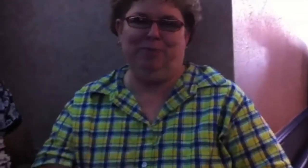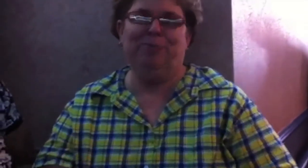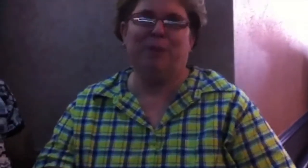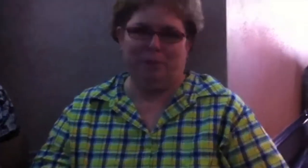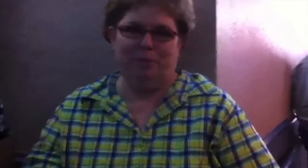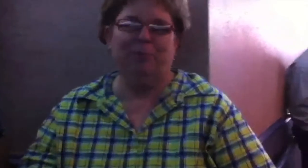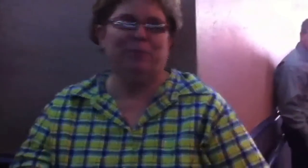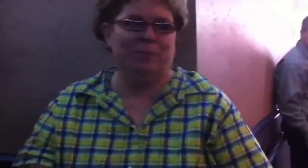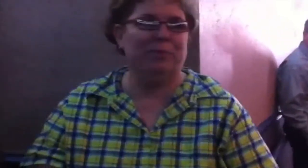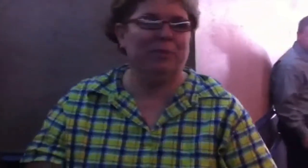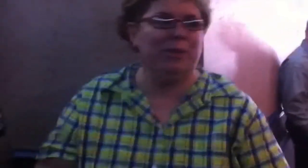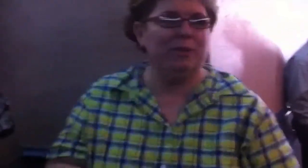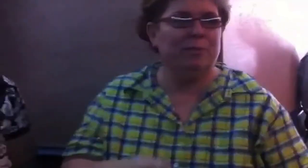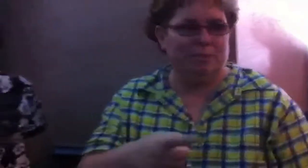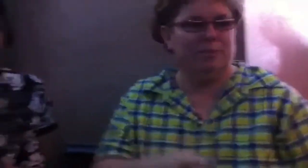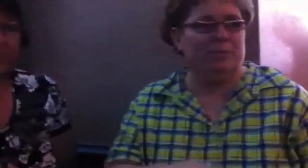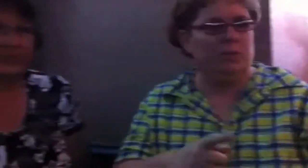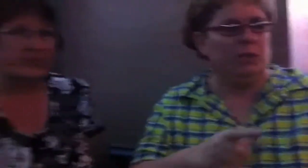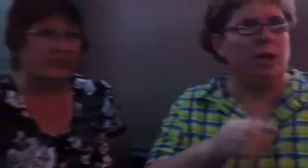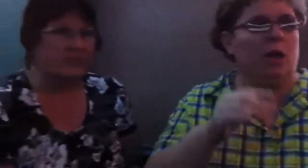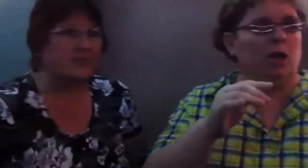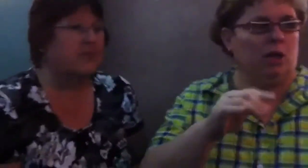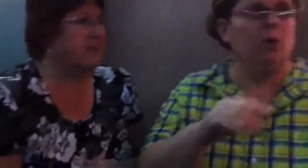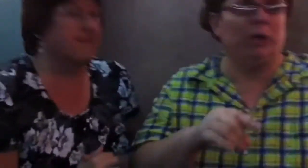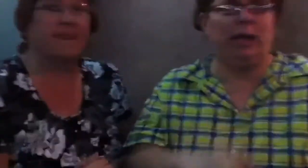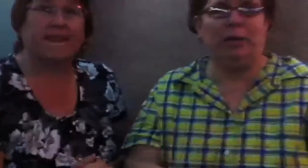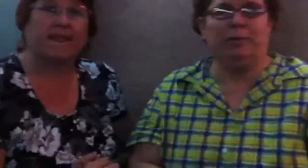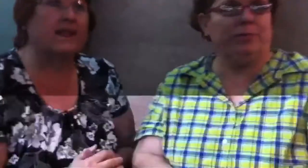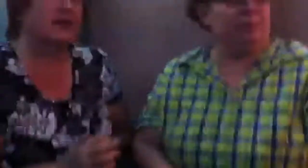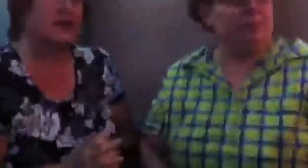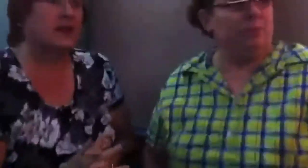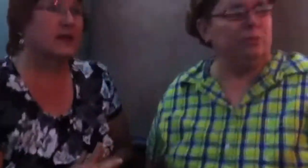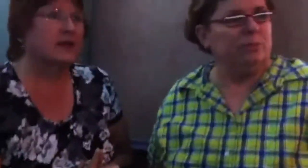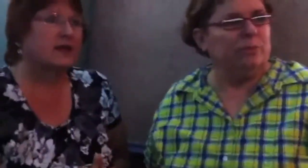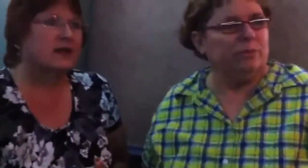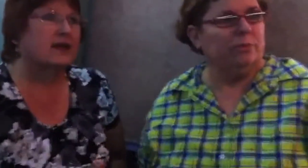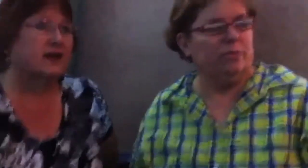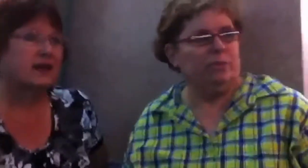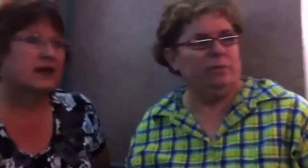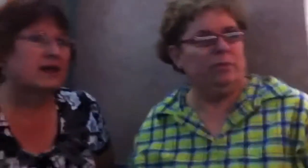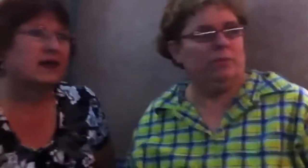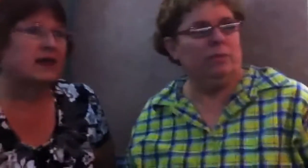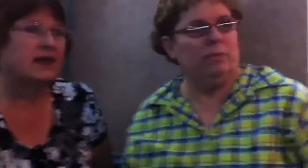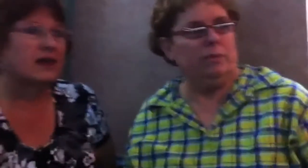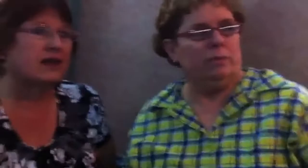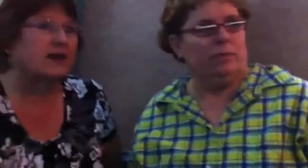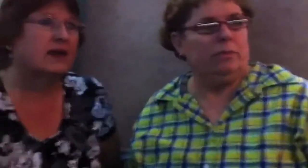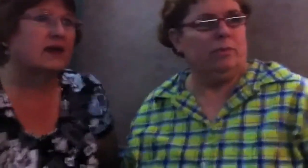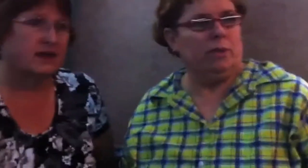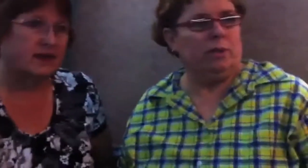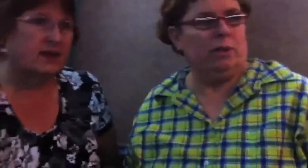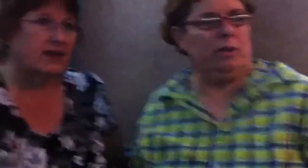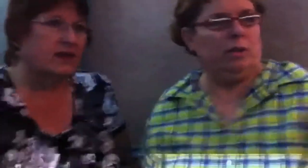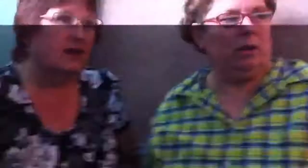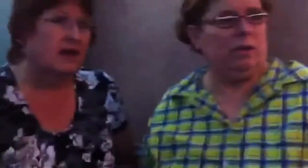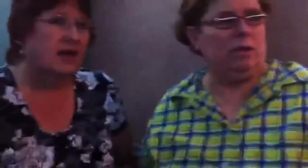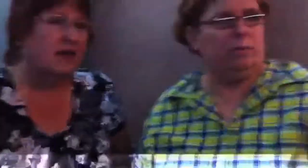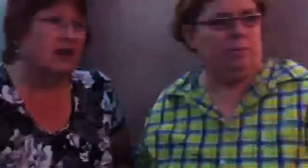I'm going to ask a question. Could you say, what did you think of Hamill as sort of a transmedia for hearing and deaf with